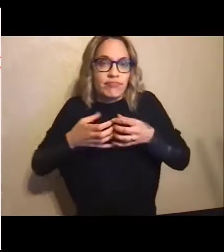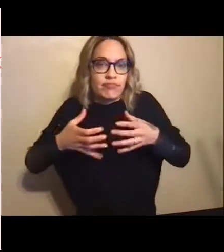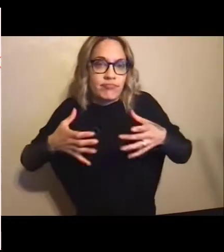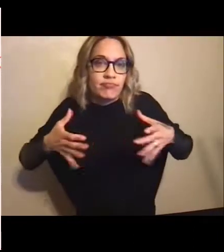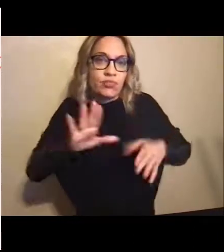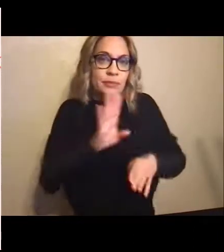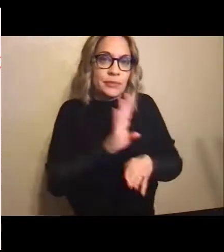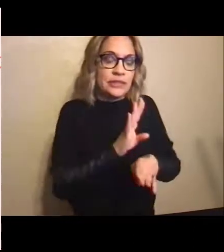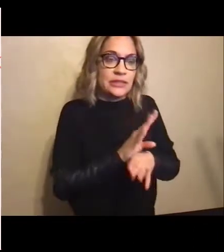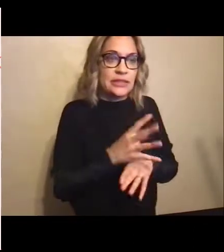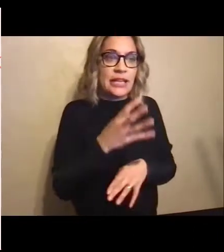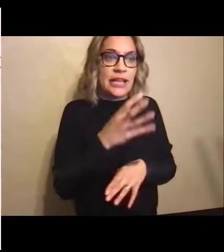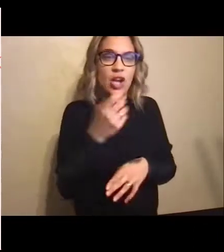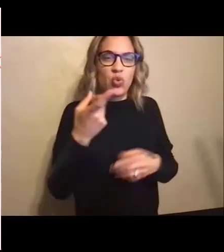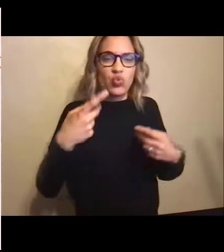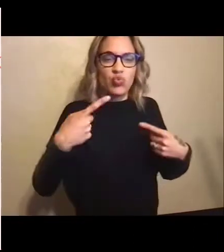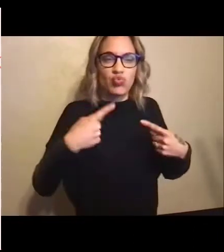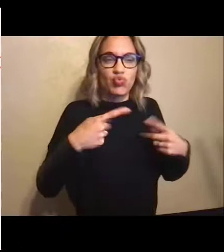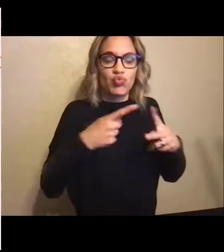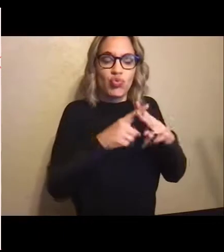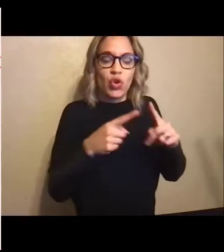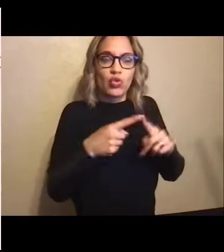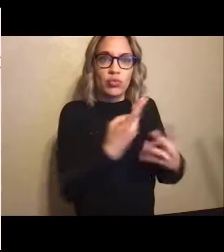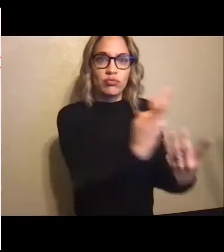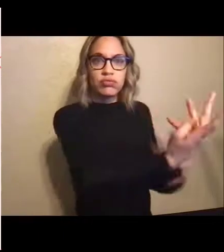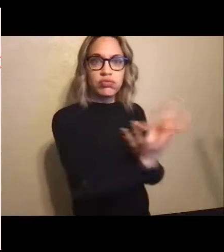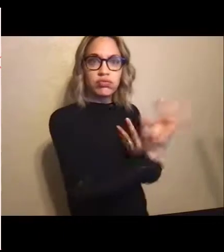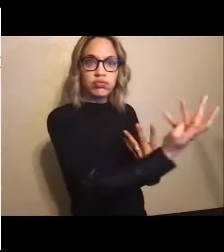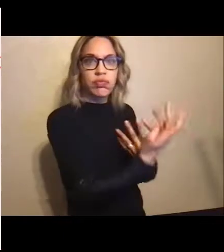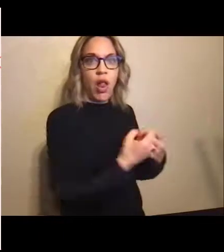and you're starting to scale your business